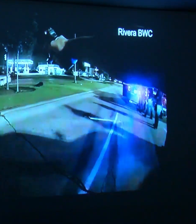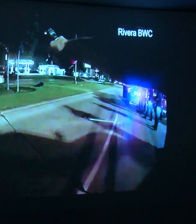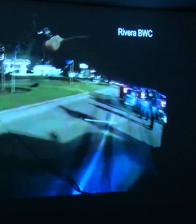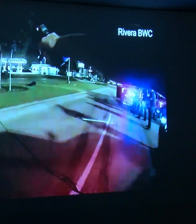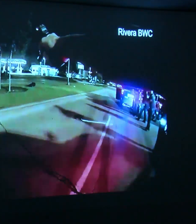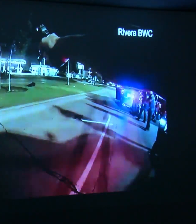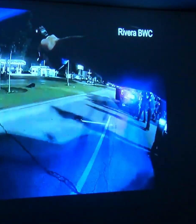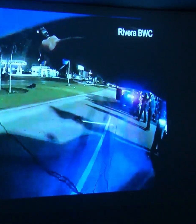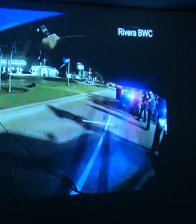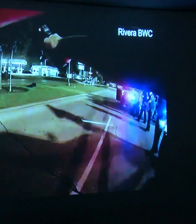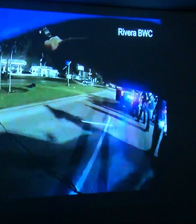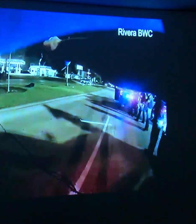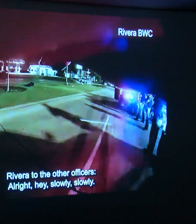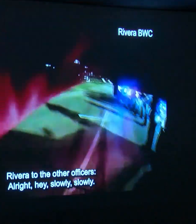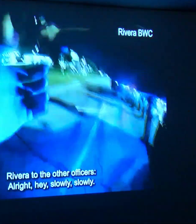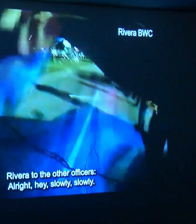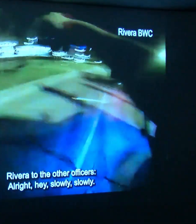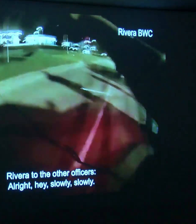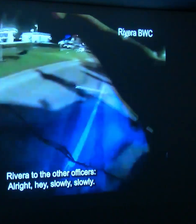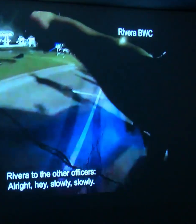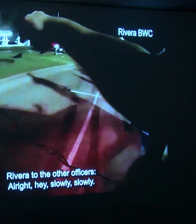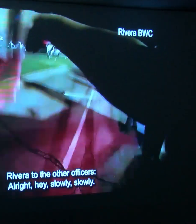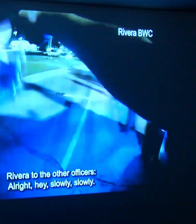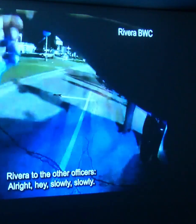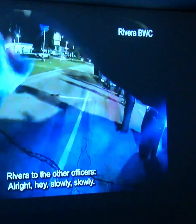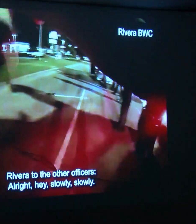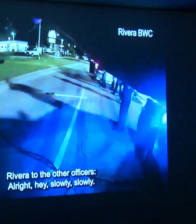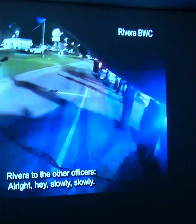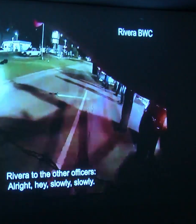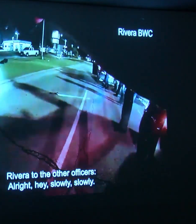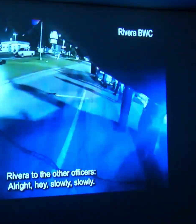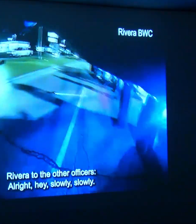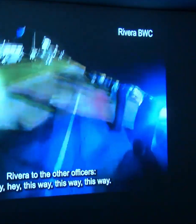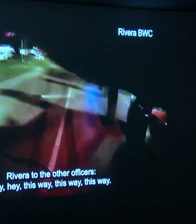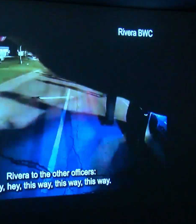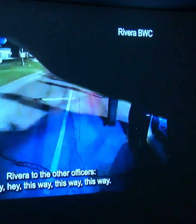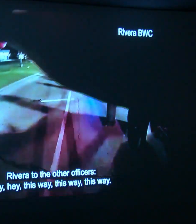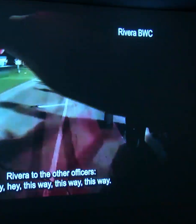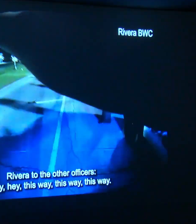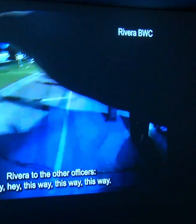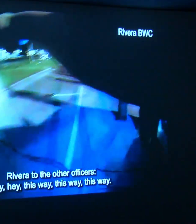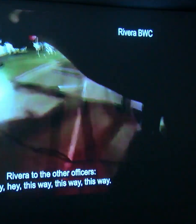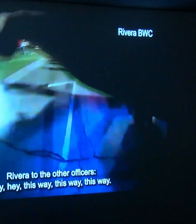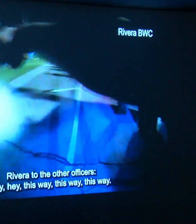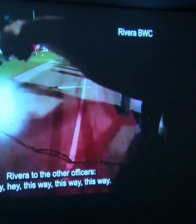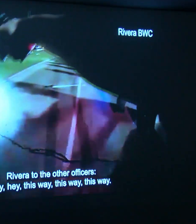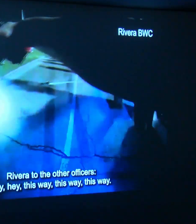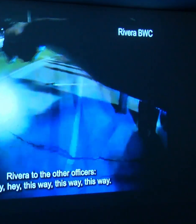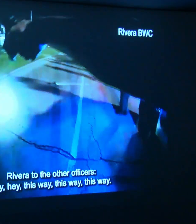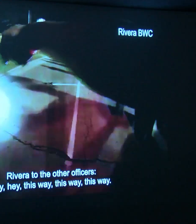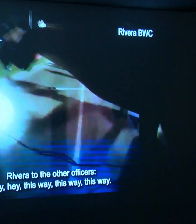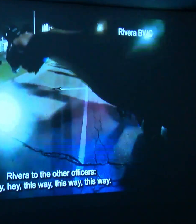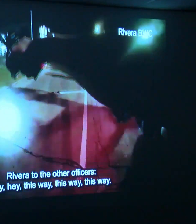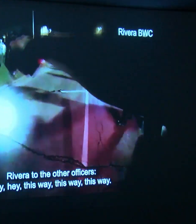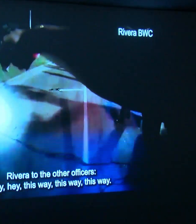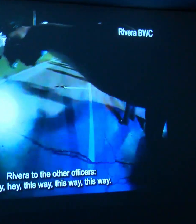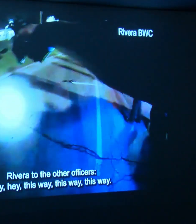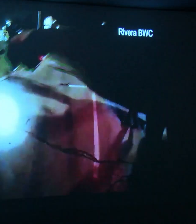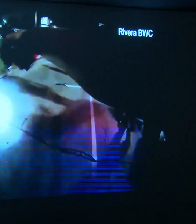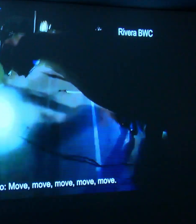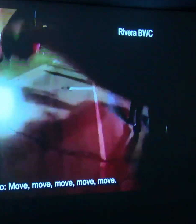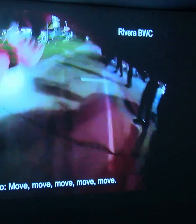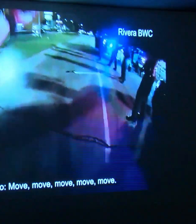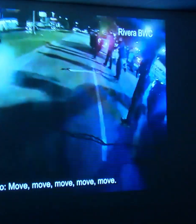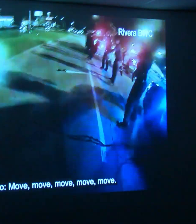Yeah. Okay, HPD to his location. All right. Hey, slowly. Hey. This